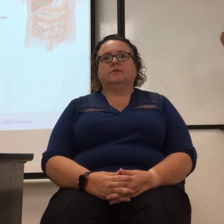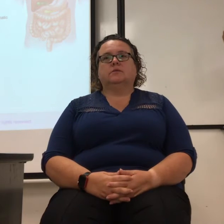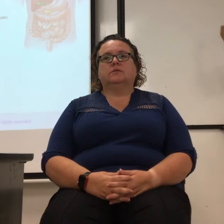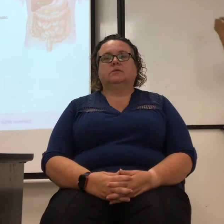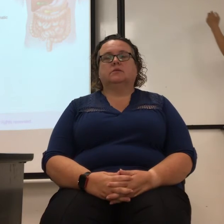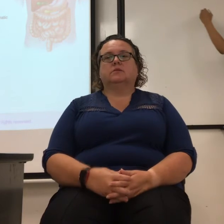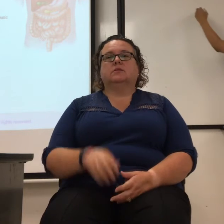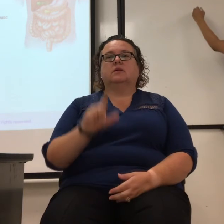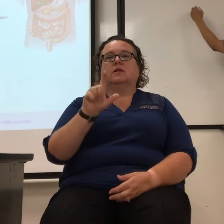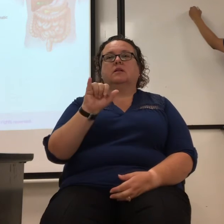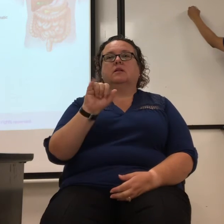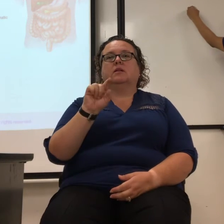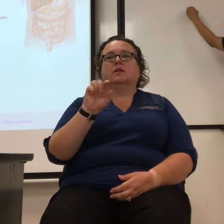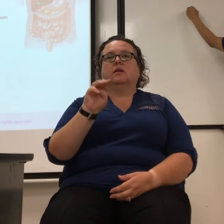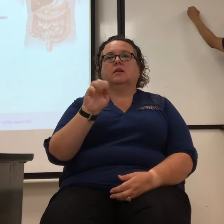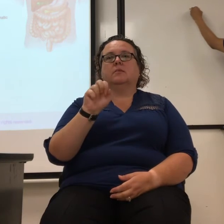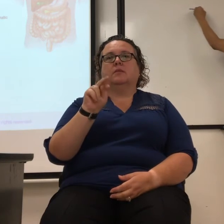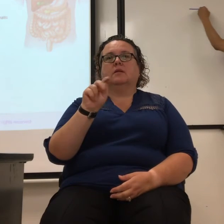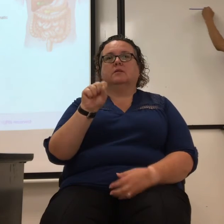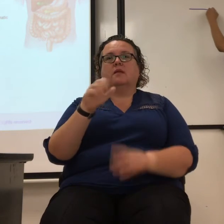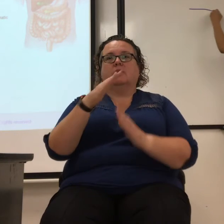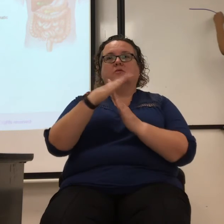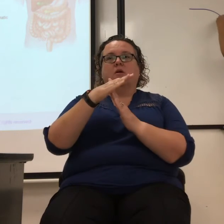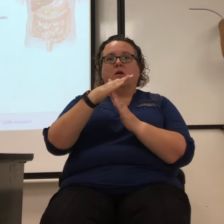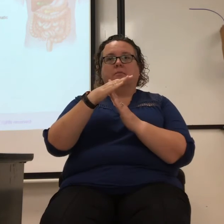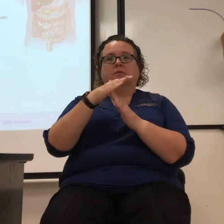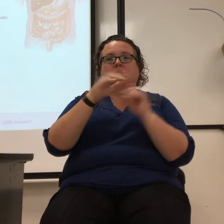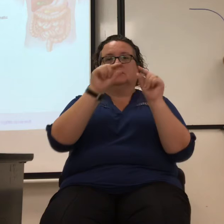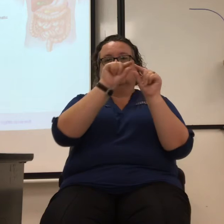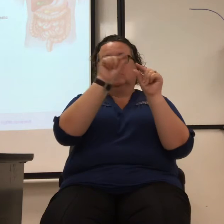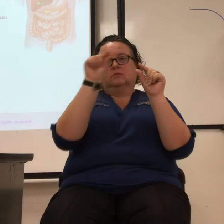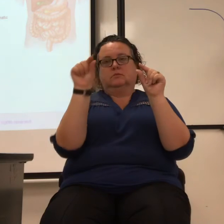got these ligaments at the top there.